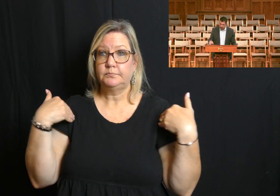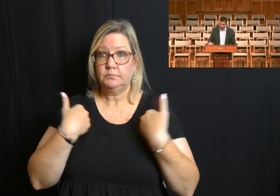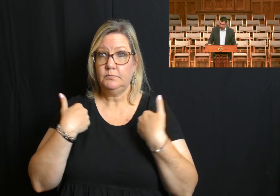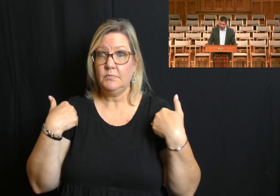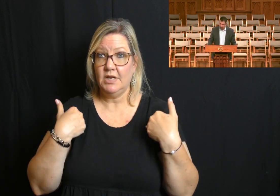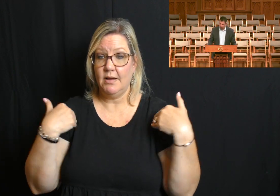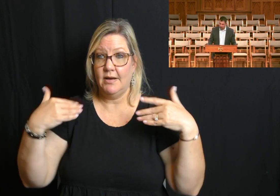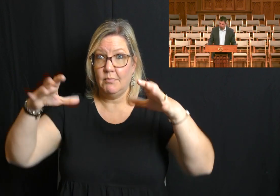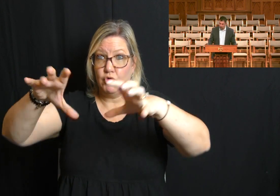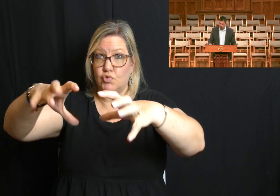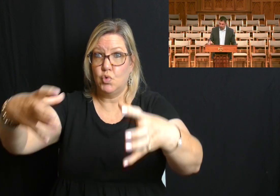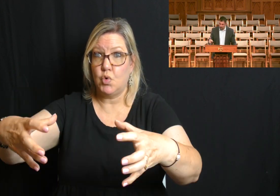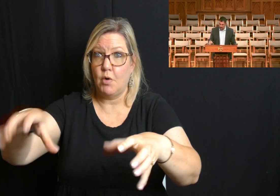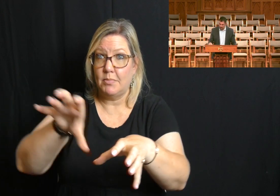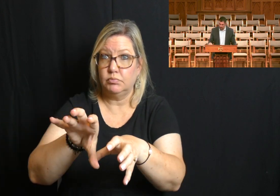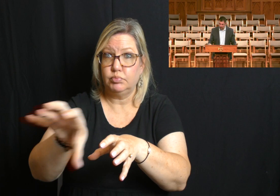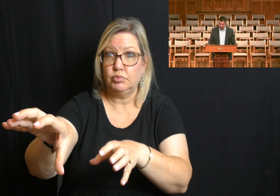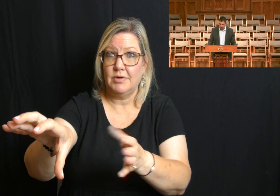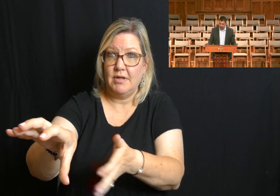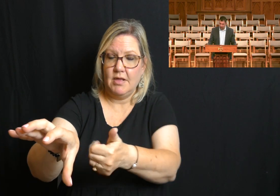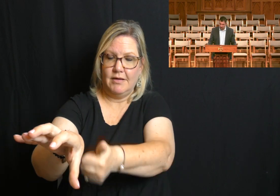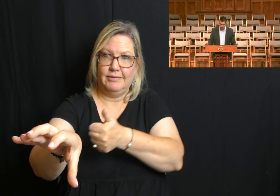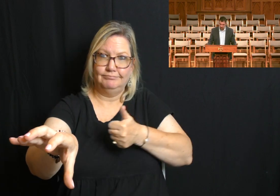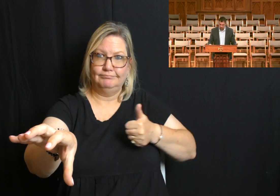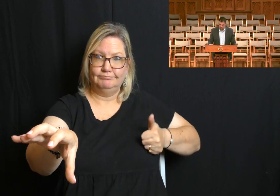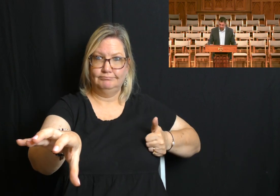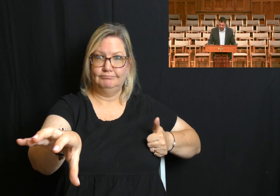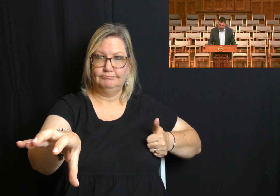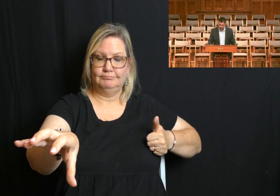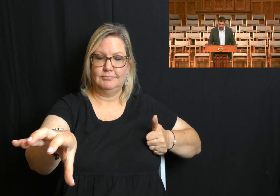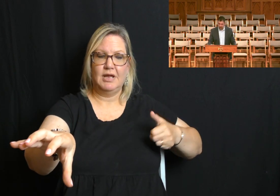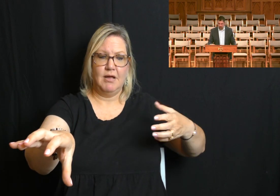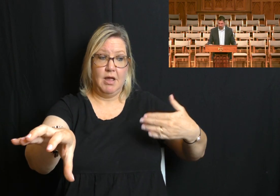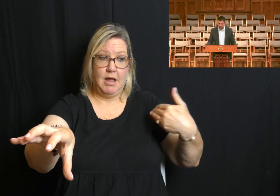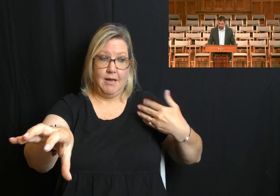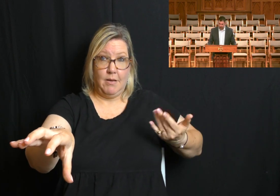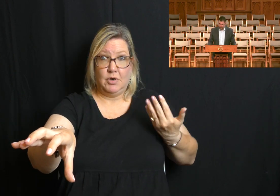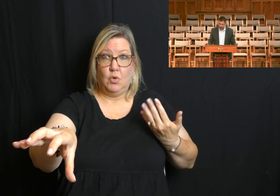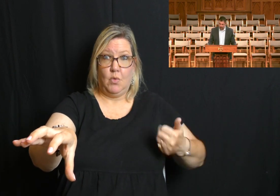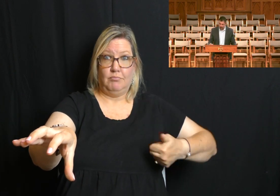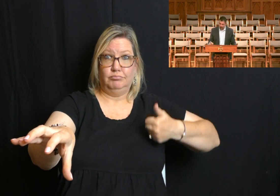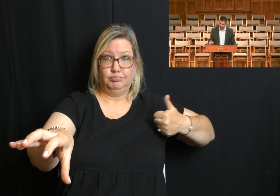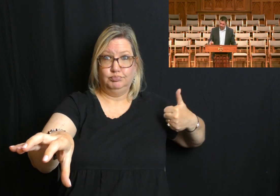then he told them, the first one, when my brother Esau meets you and asks you,